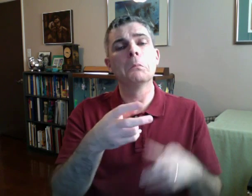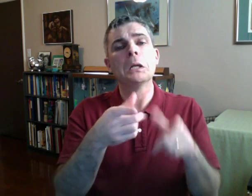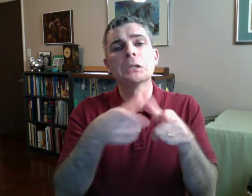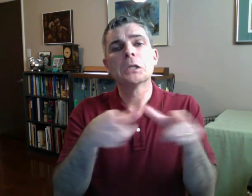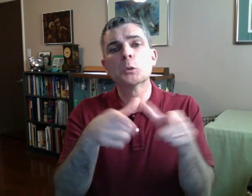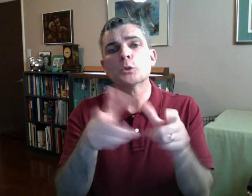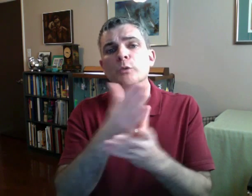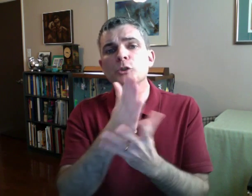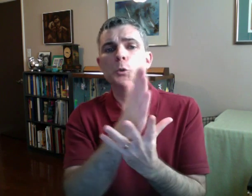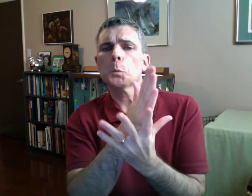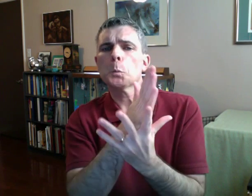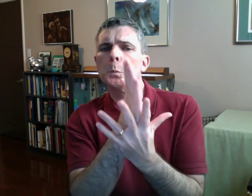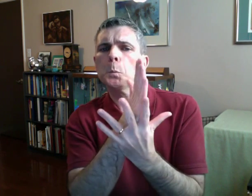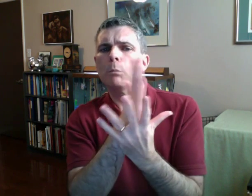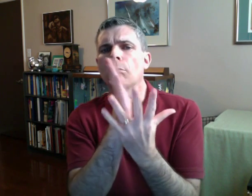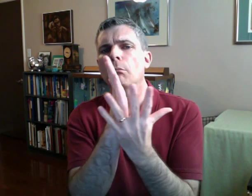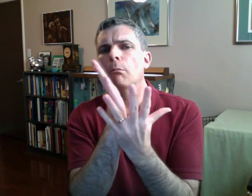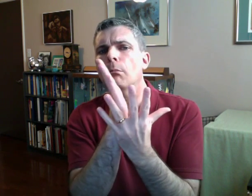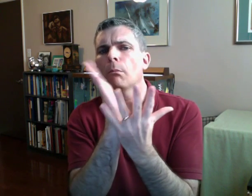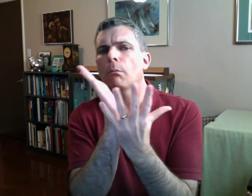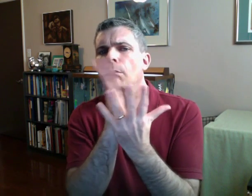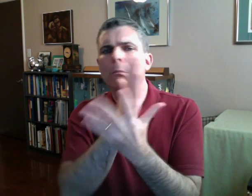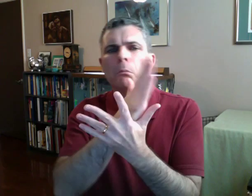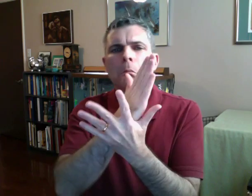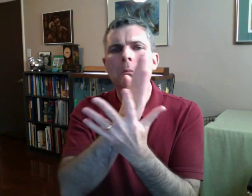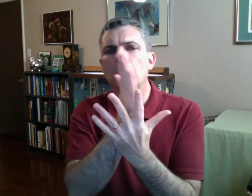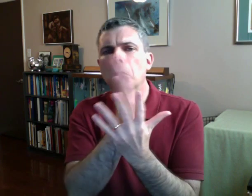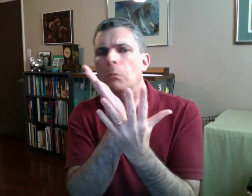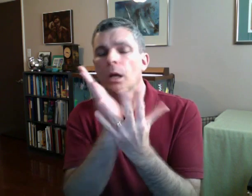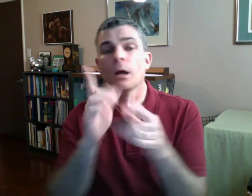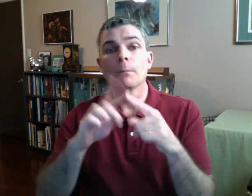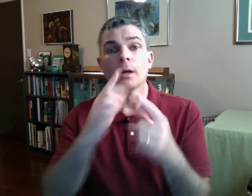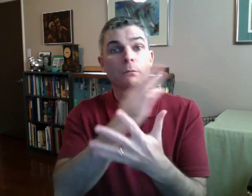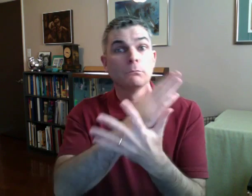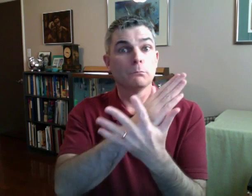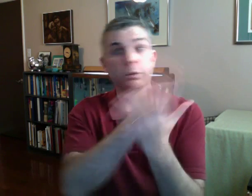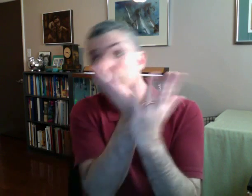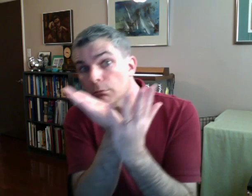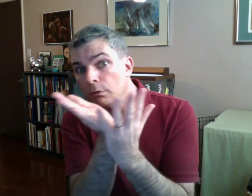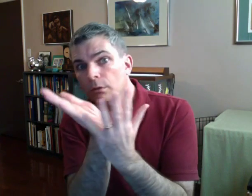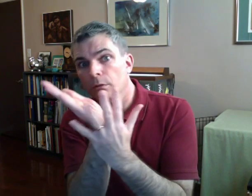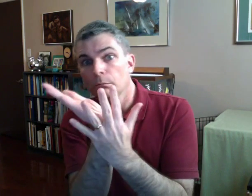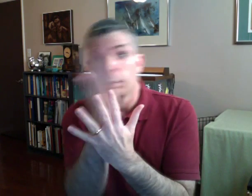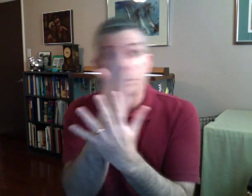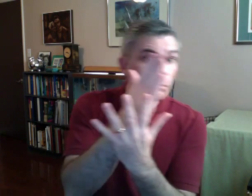repercussions. However, skipping one or more levels is usually considered inappropriate and even offensive.